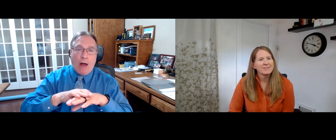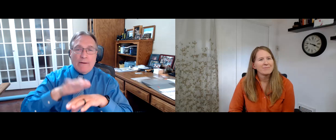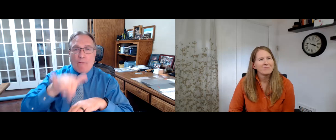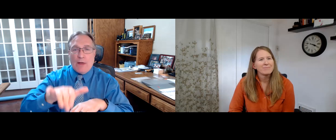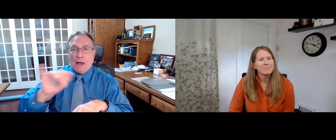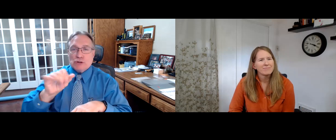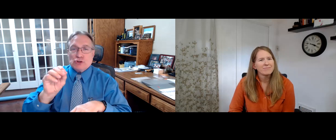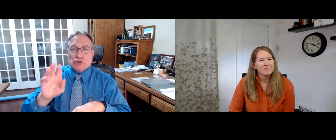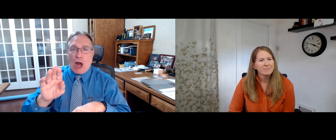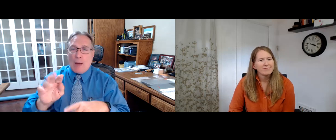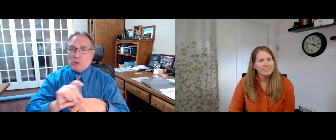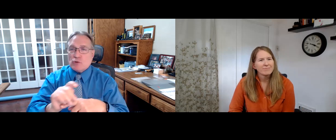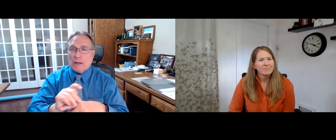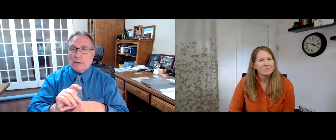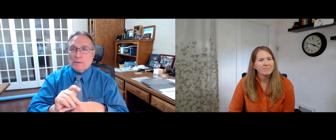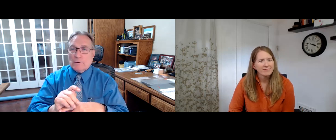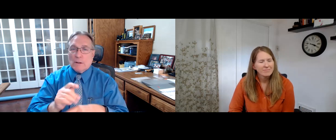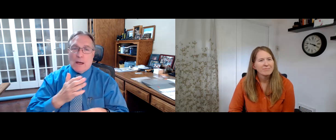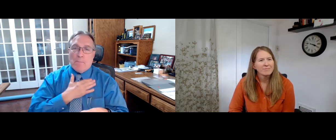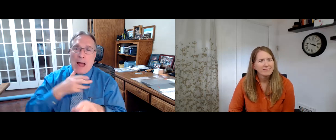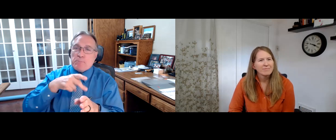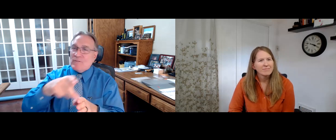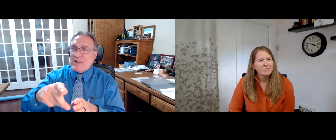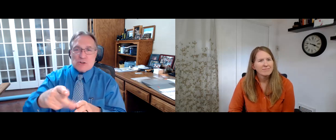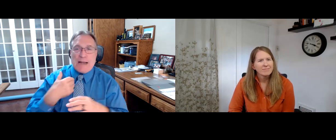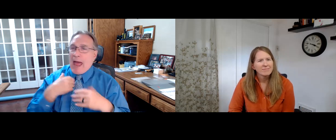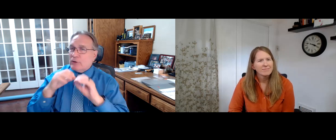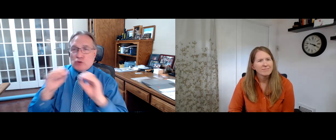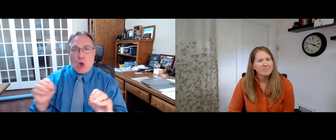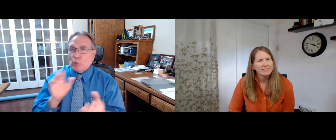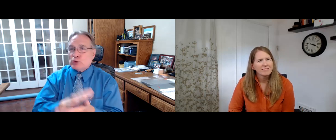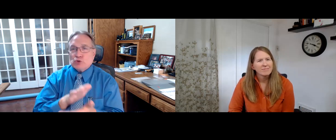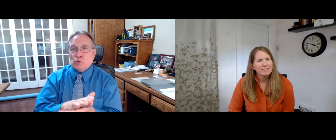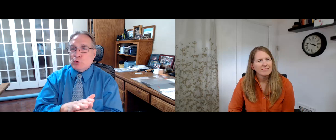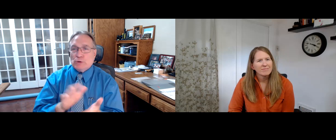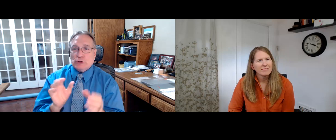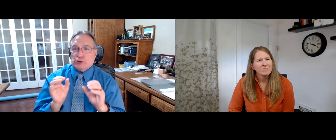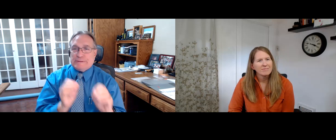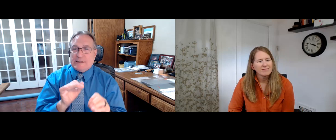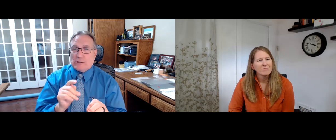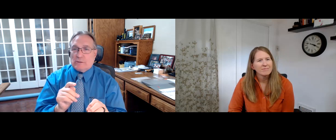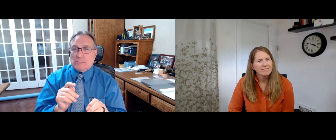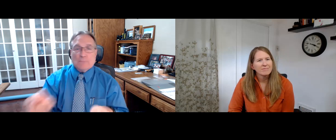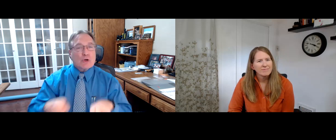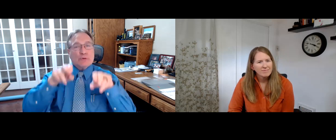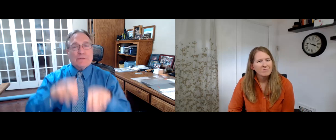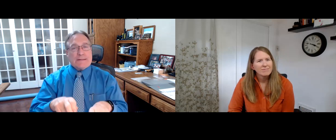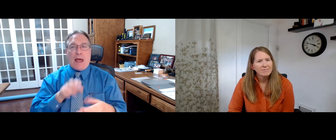on the job training. My profession has no school to teach it. Go sit